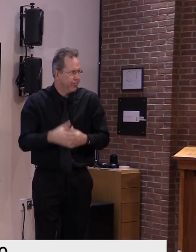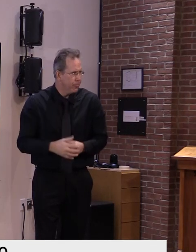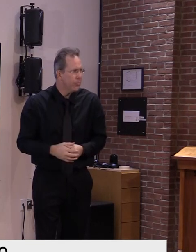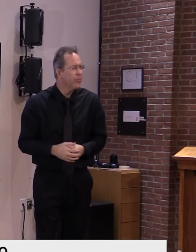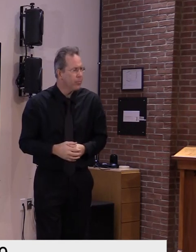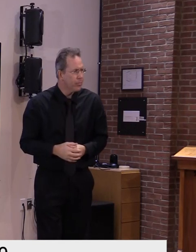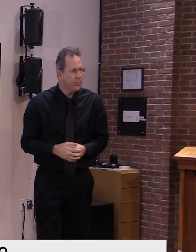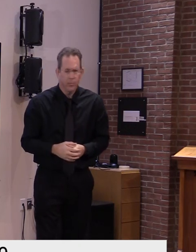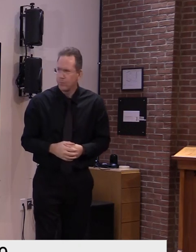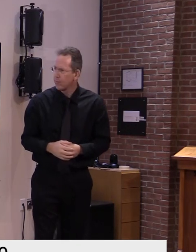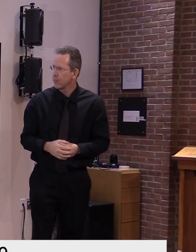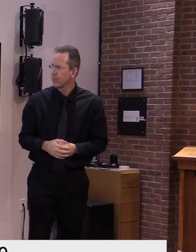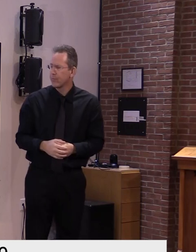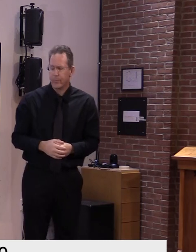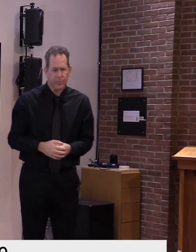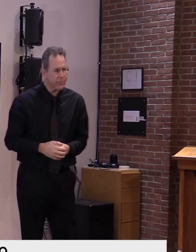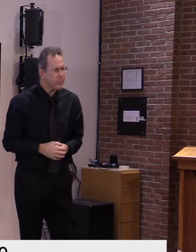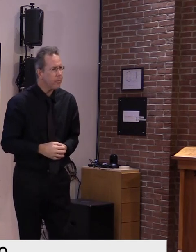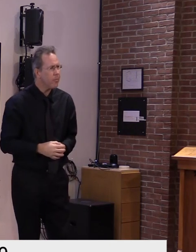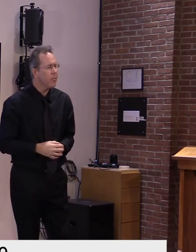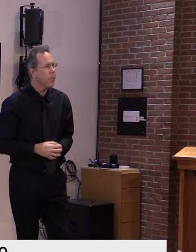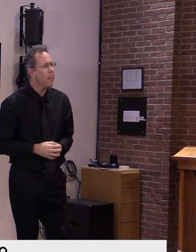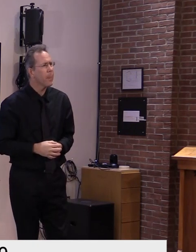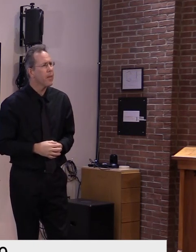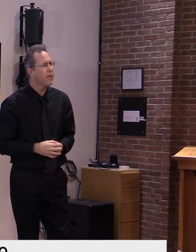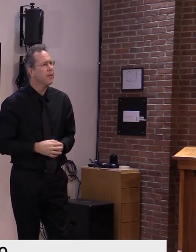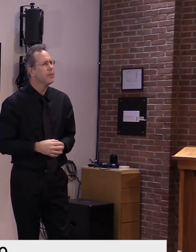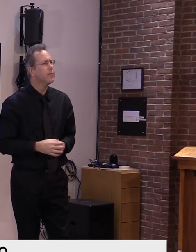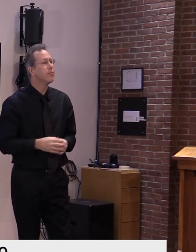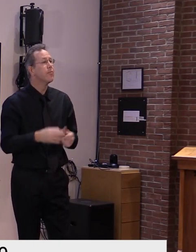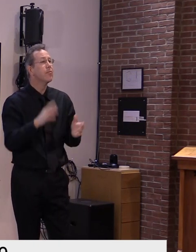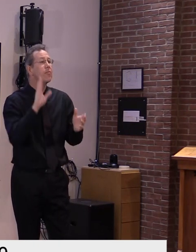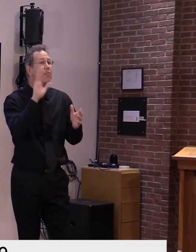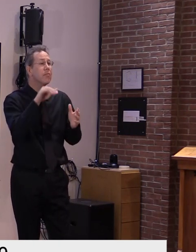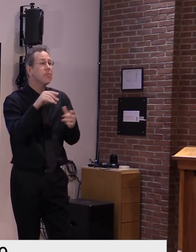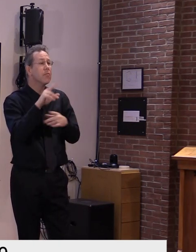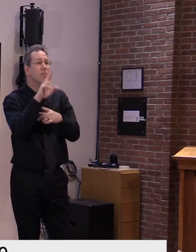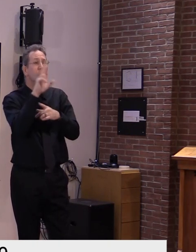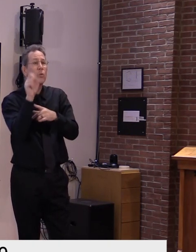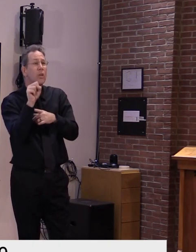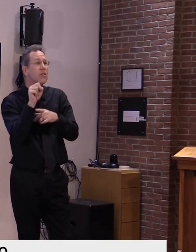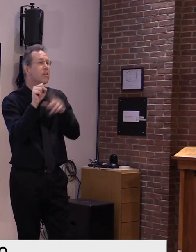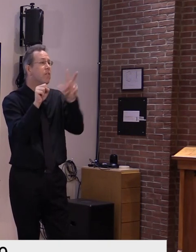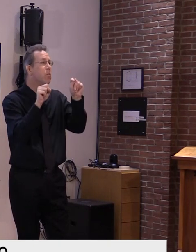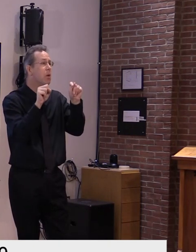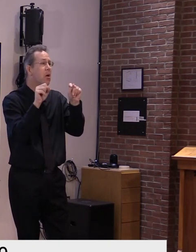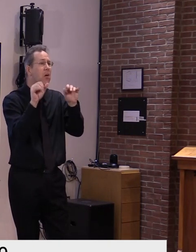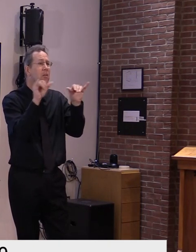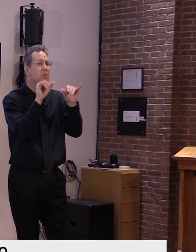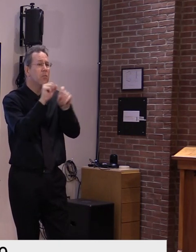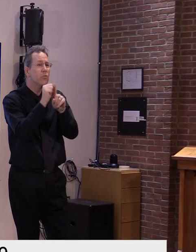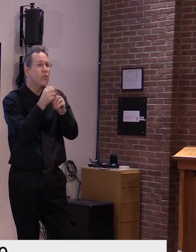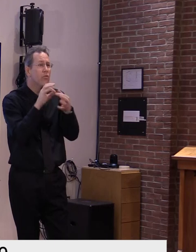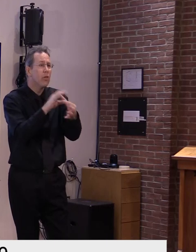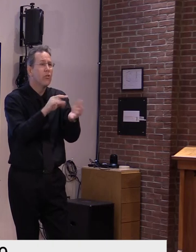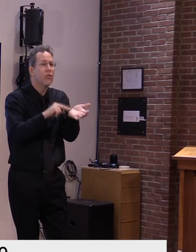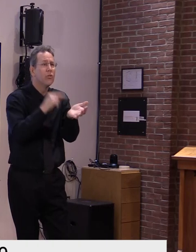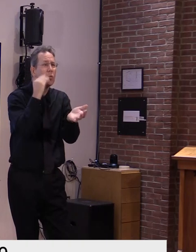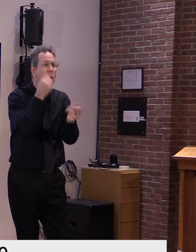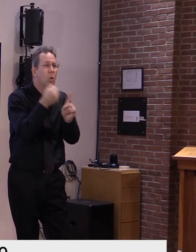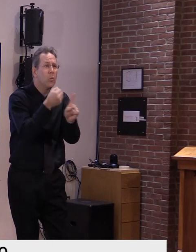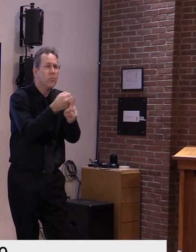in a community, as we are seeing here in Vermont as well. And finally, just a brief note regarding our